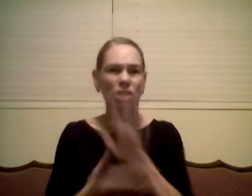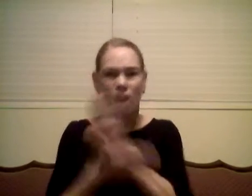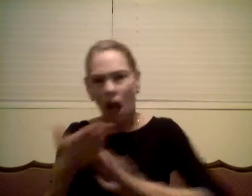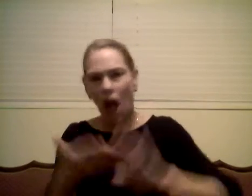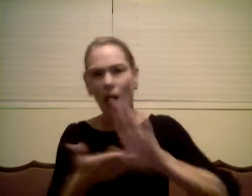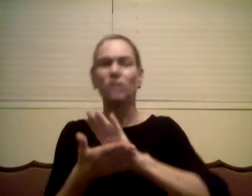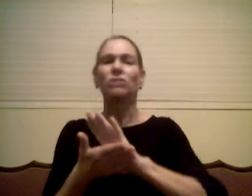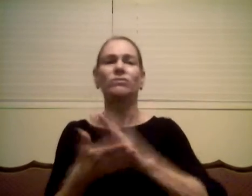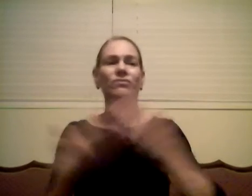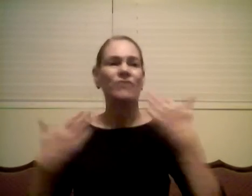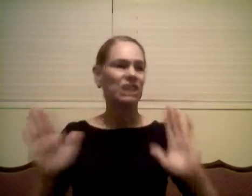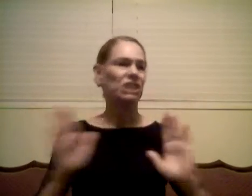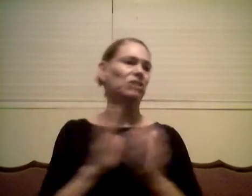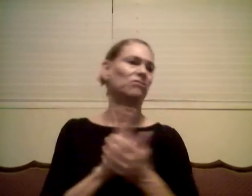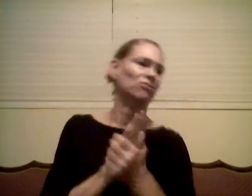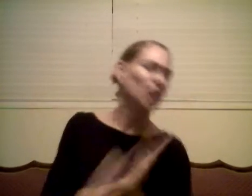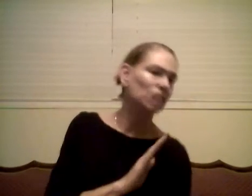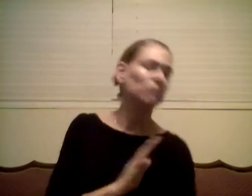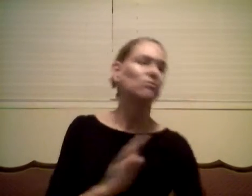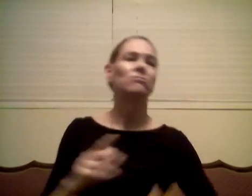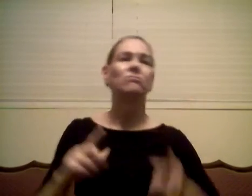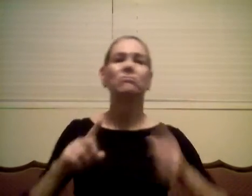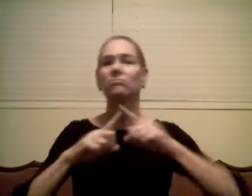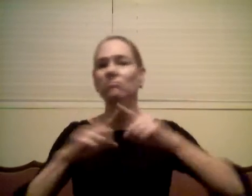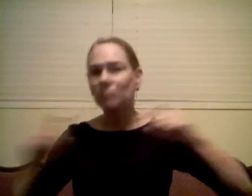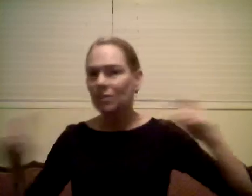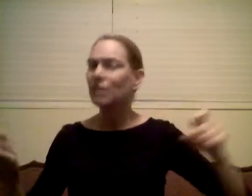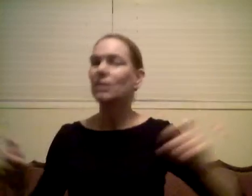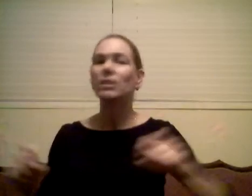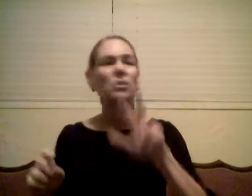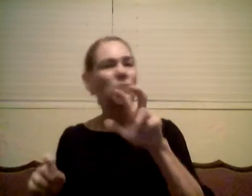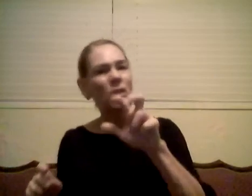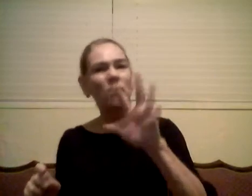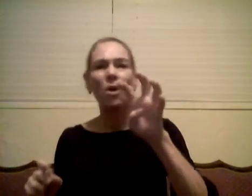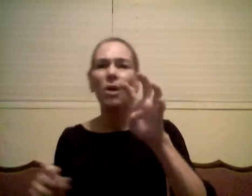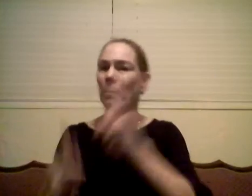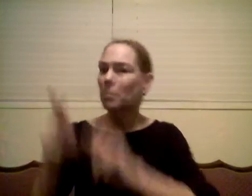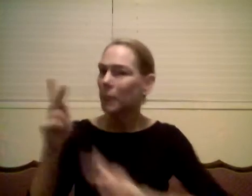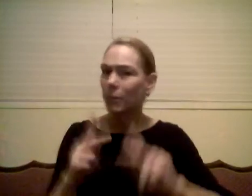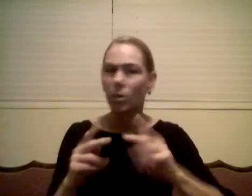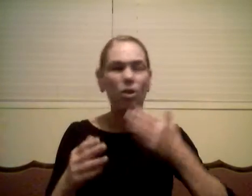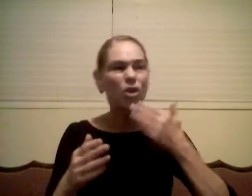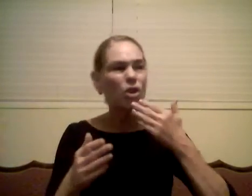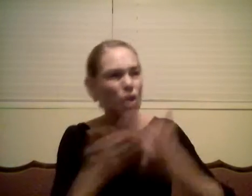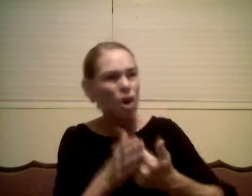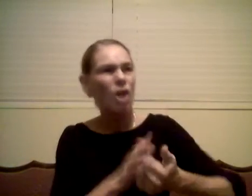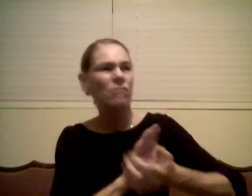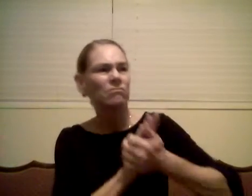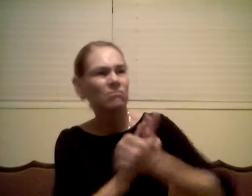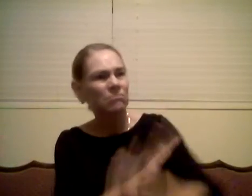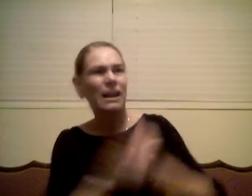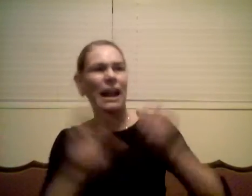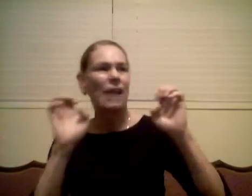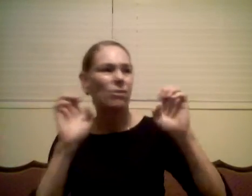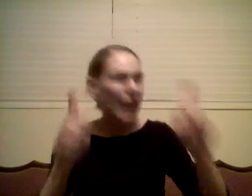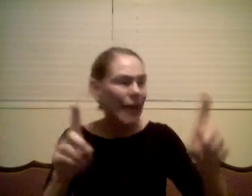like 11,000 people last year. Okay, so these are folks with educations from good families who know better. But out of